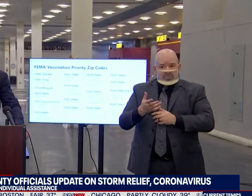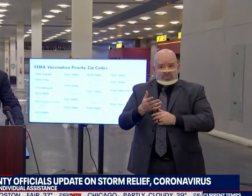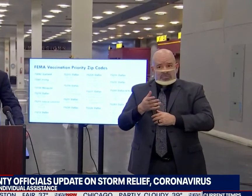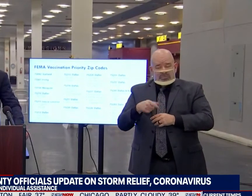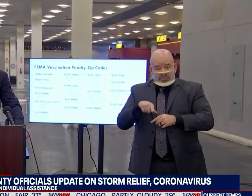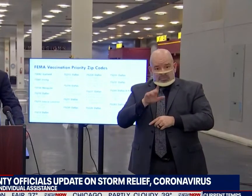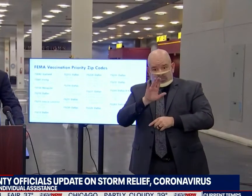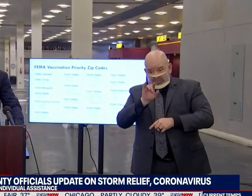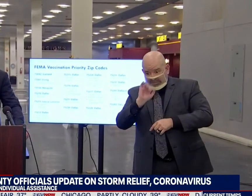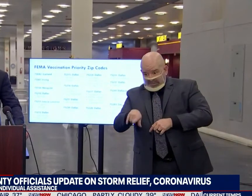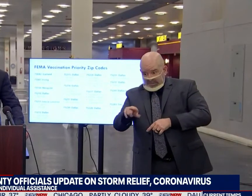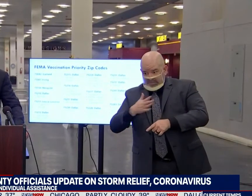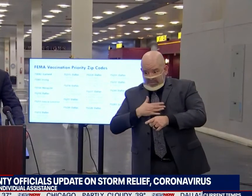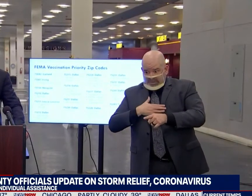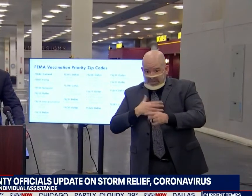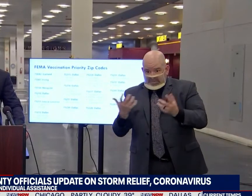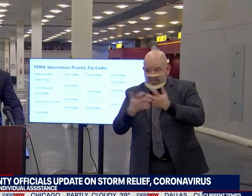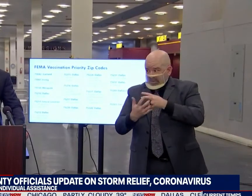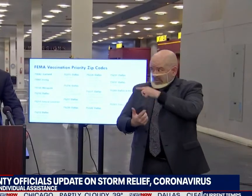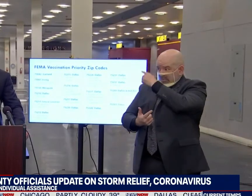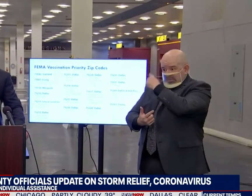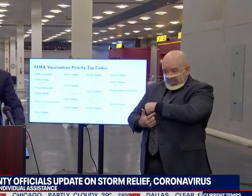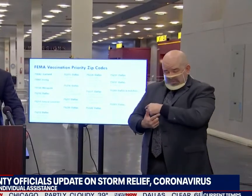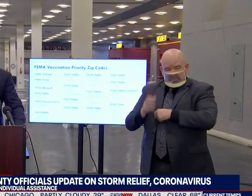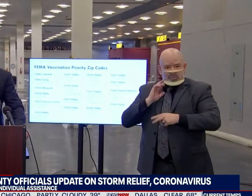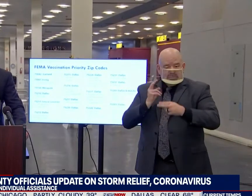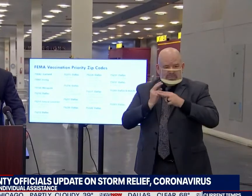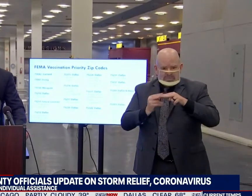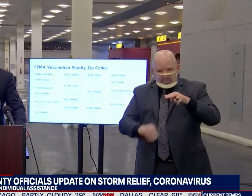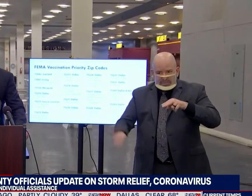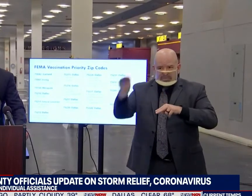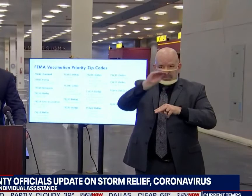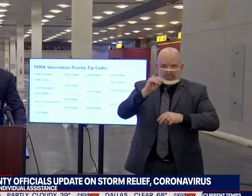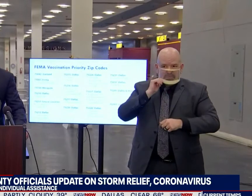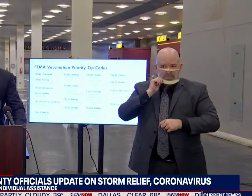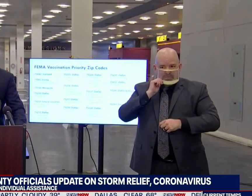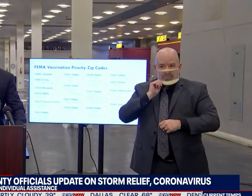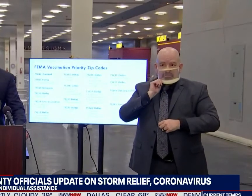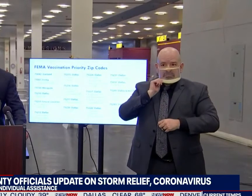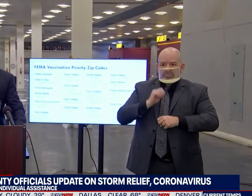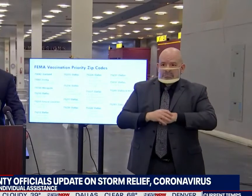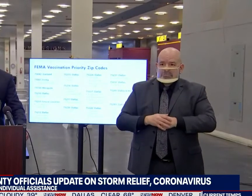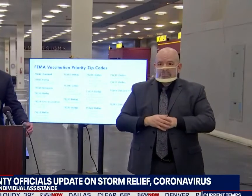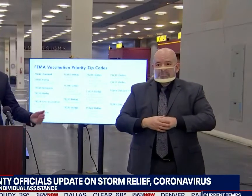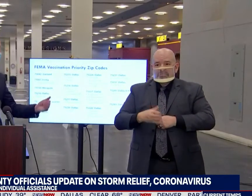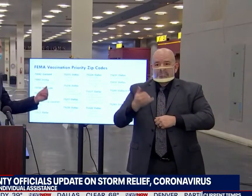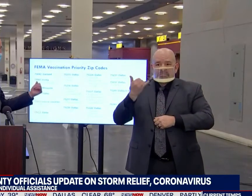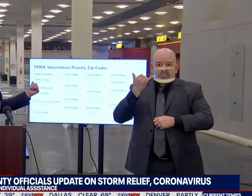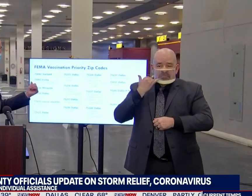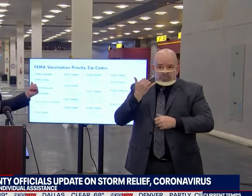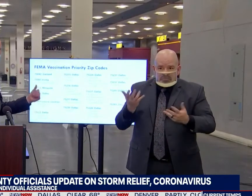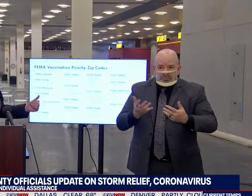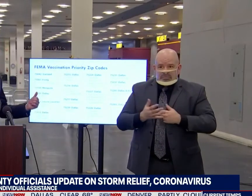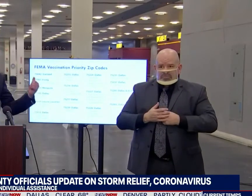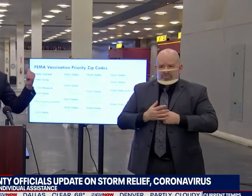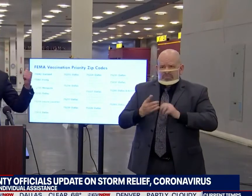County list. Or residents can call 1855 immune 9.